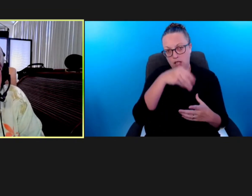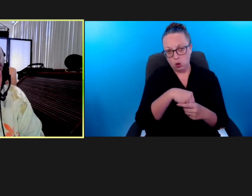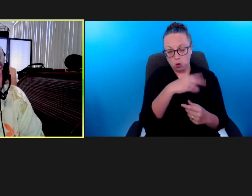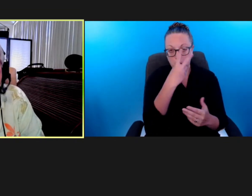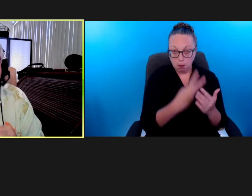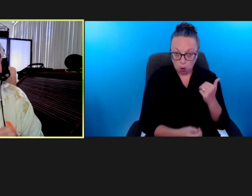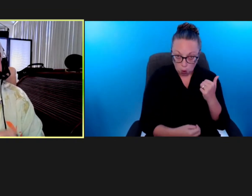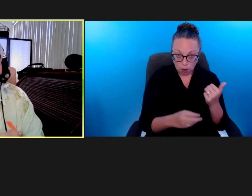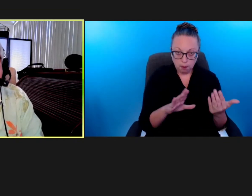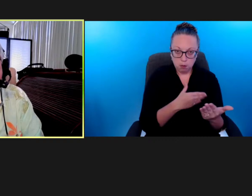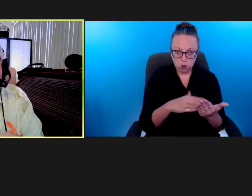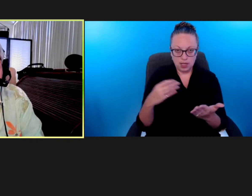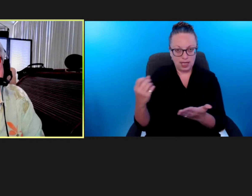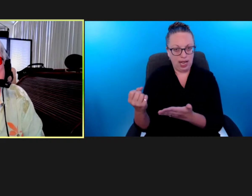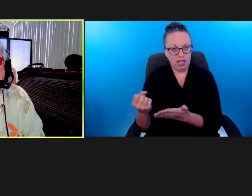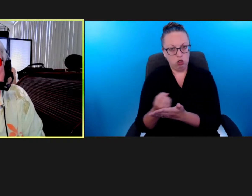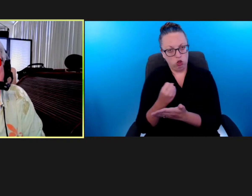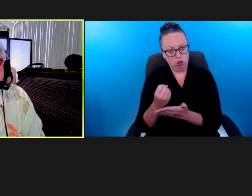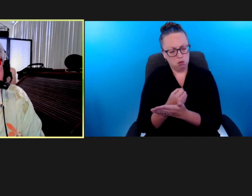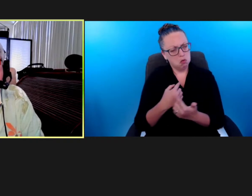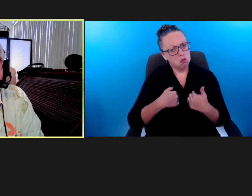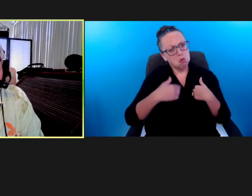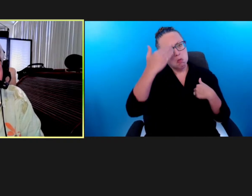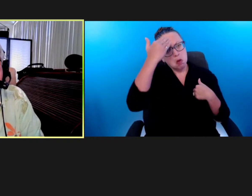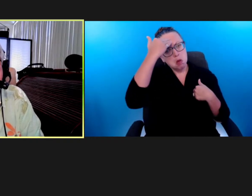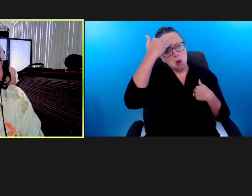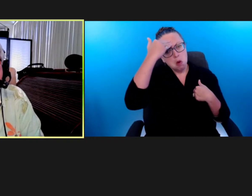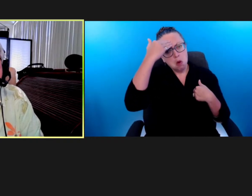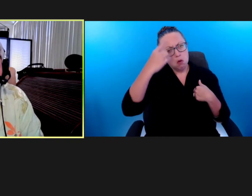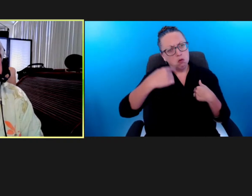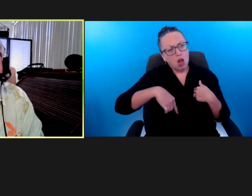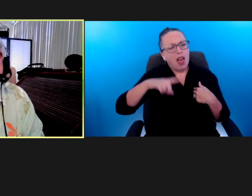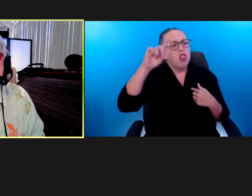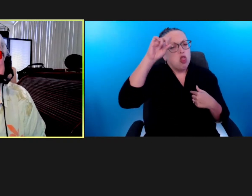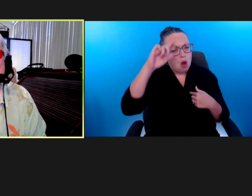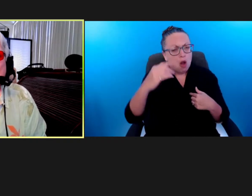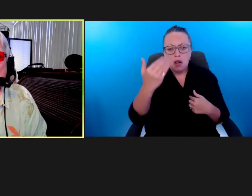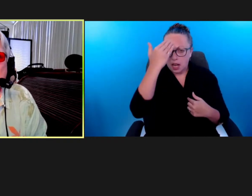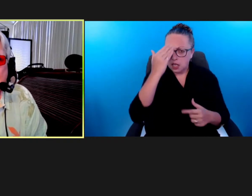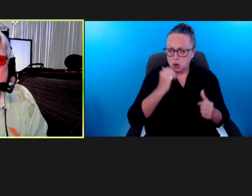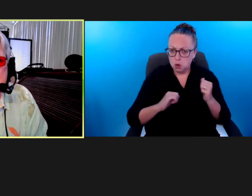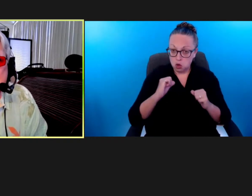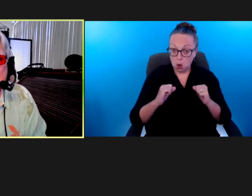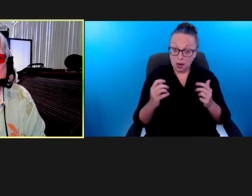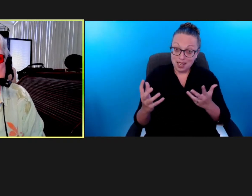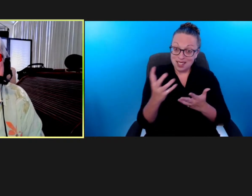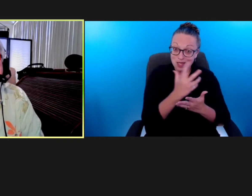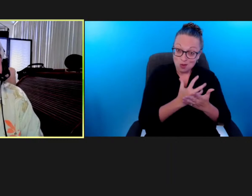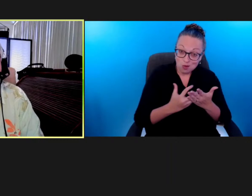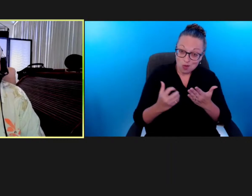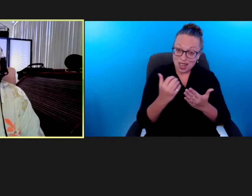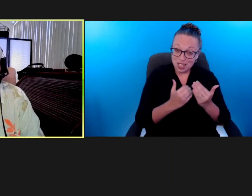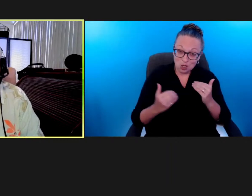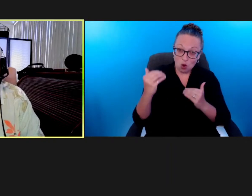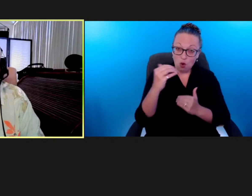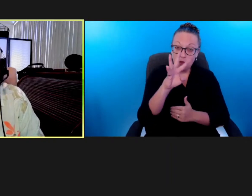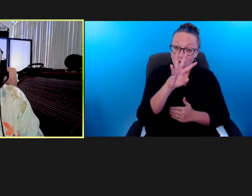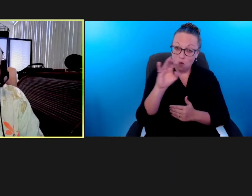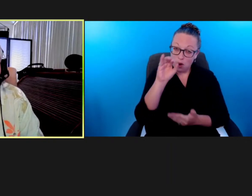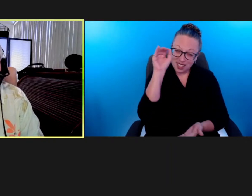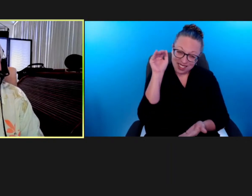script. I thought I knew the show pretty well. The show raised over $40,000 for